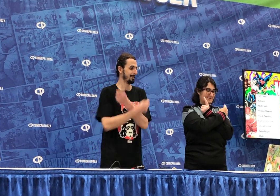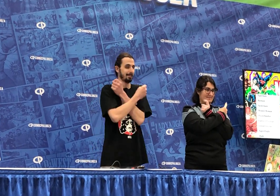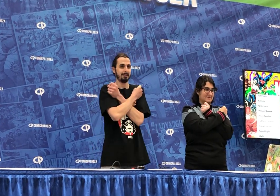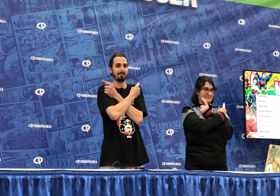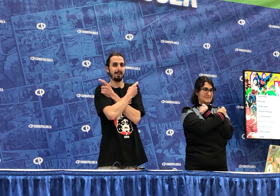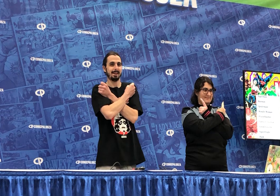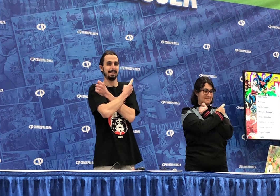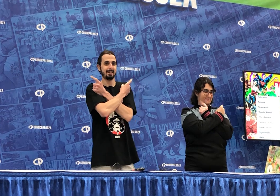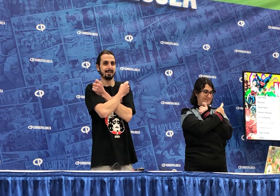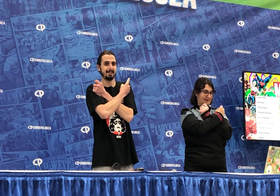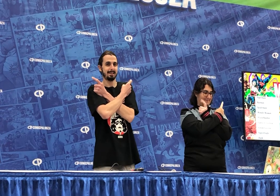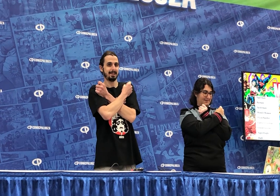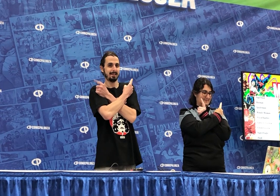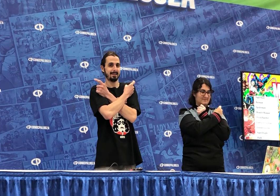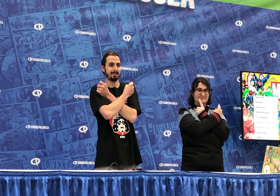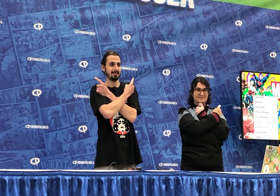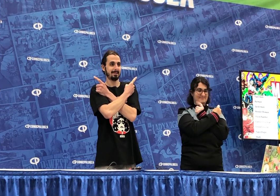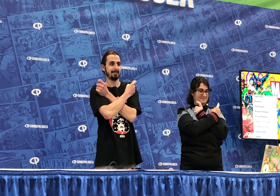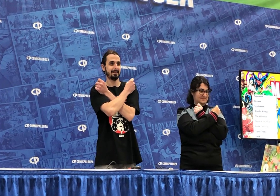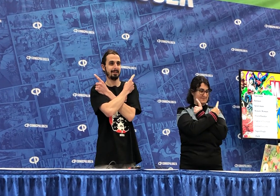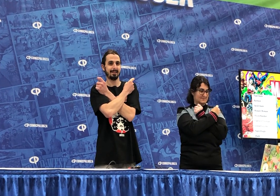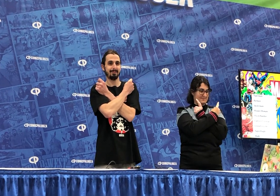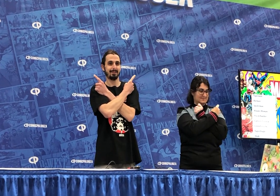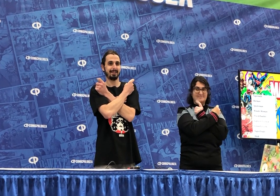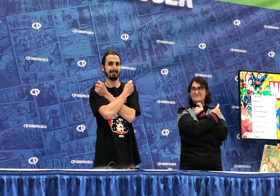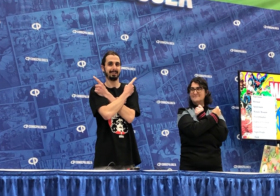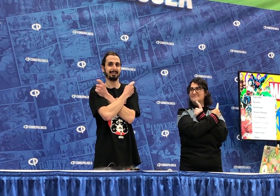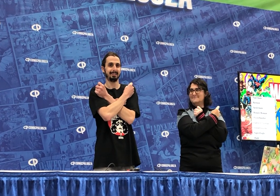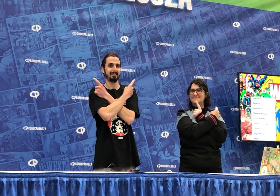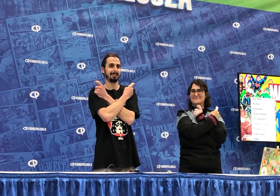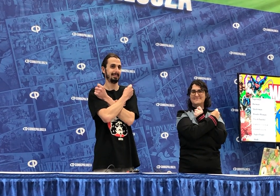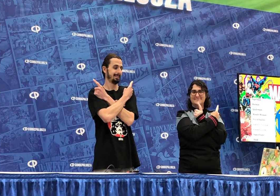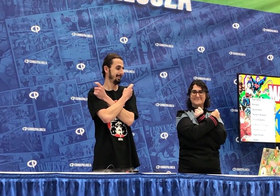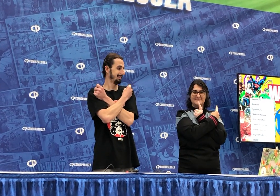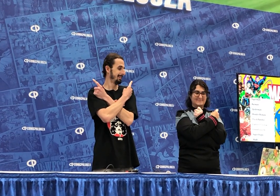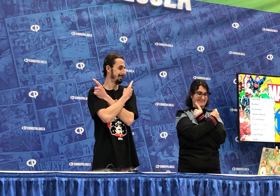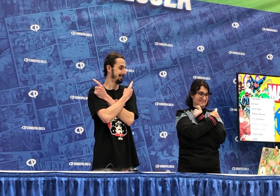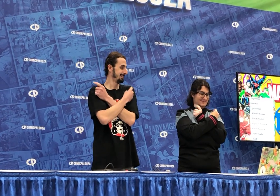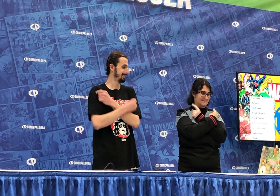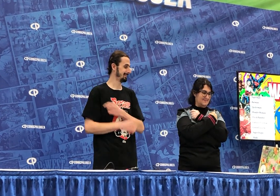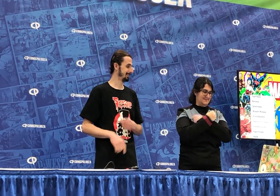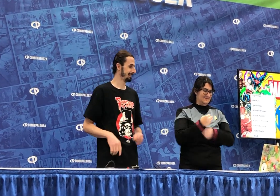Next is Batman. Like this. Batman.